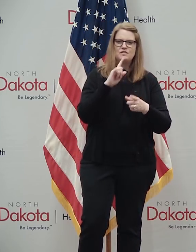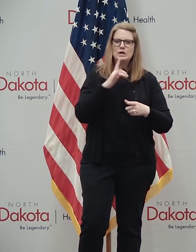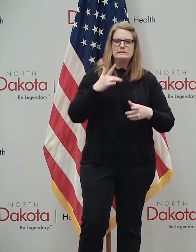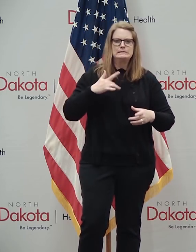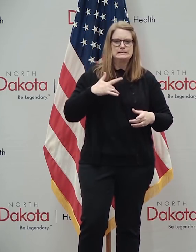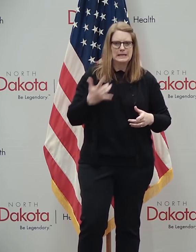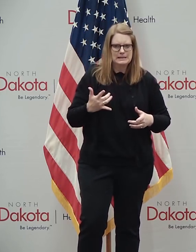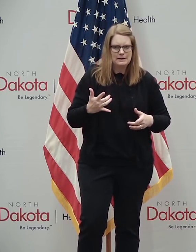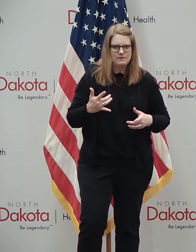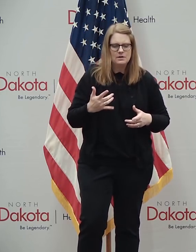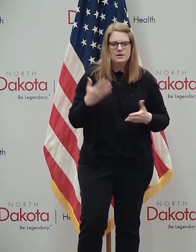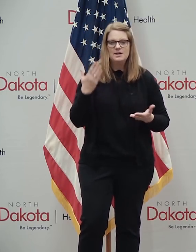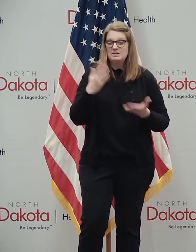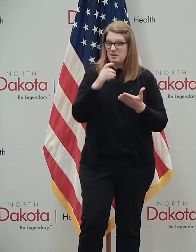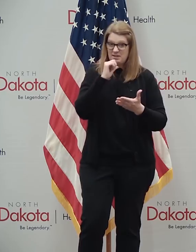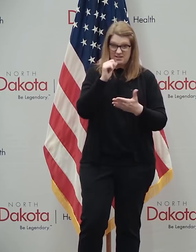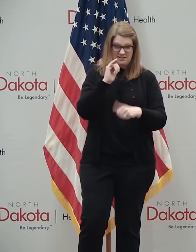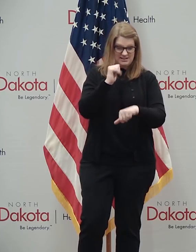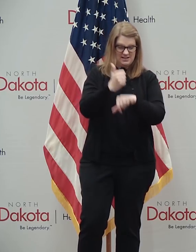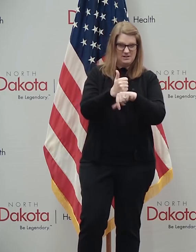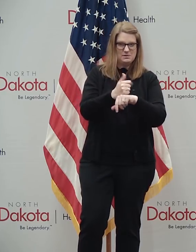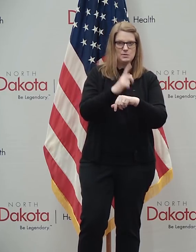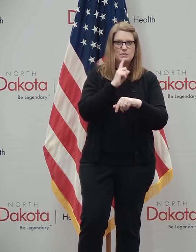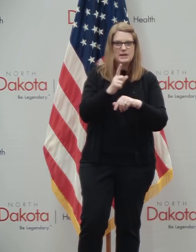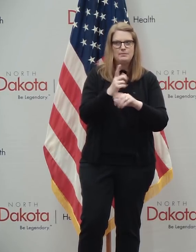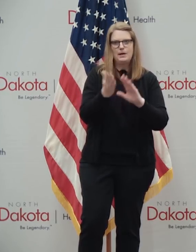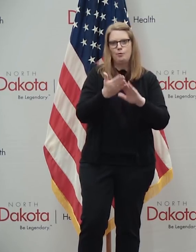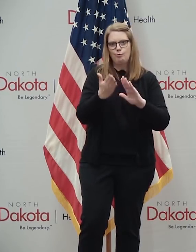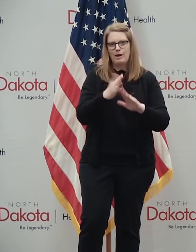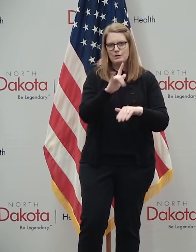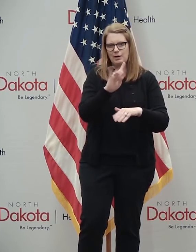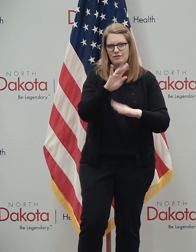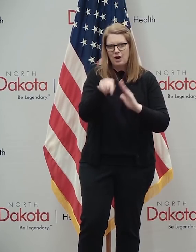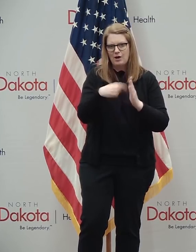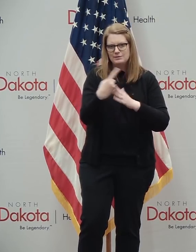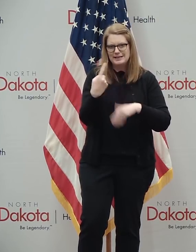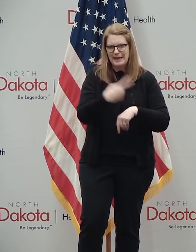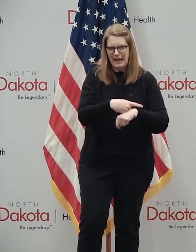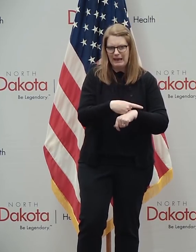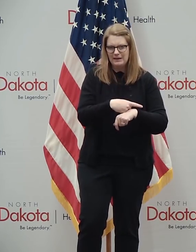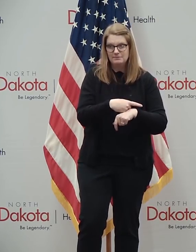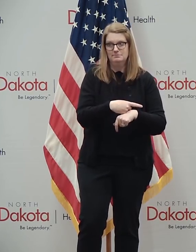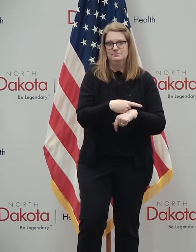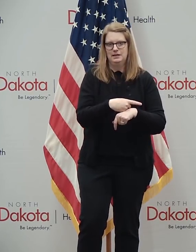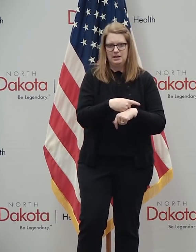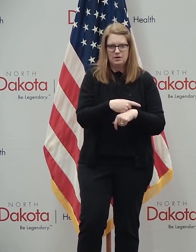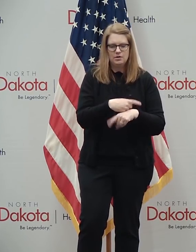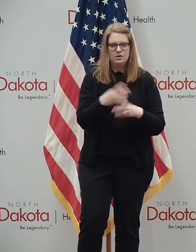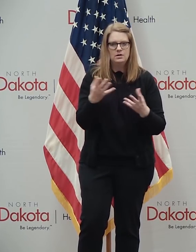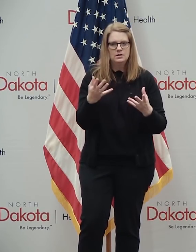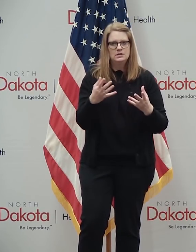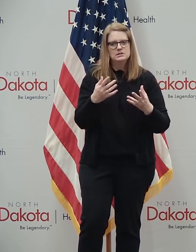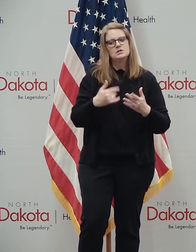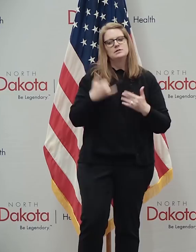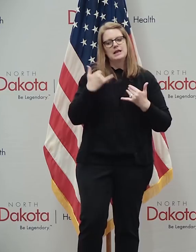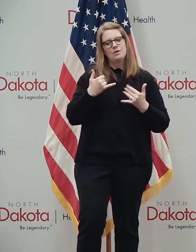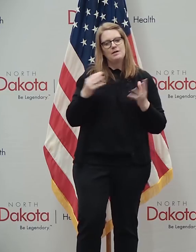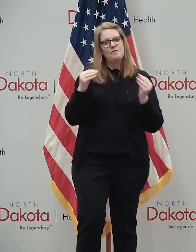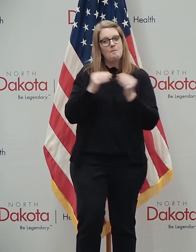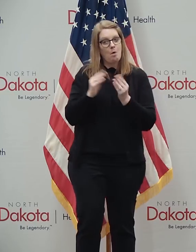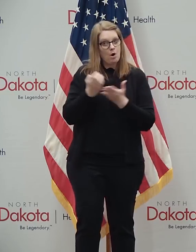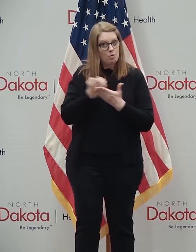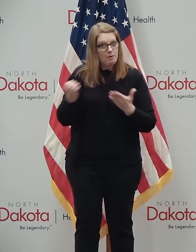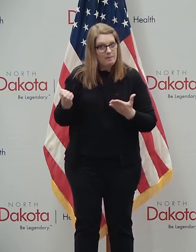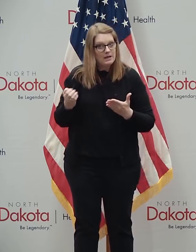to be running 24 hours a day without ever any kind of a breather. So as we get more equipment,